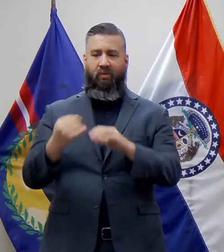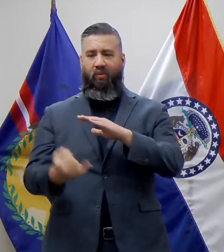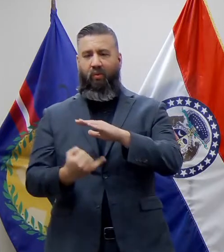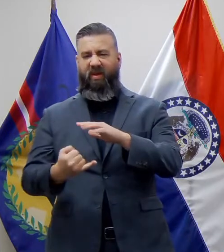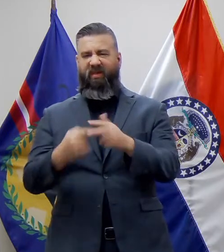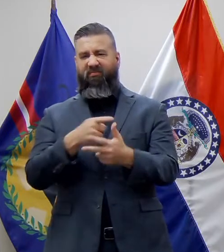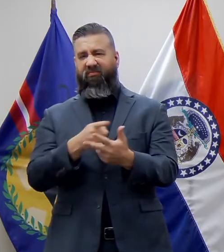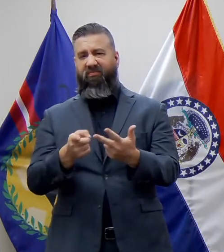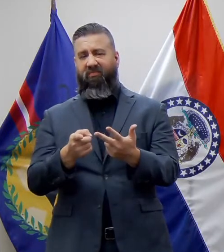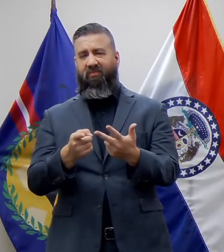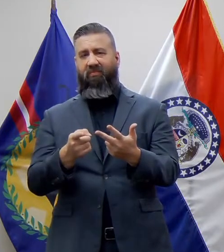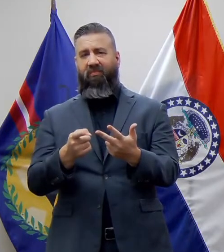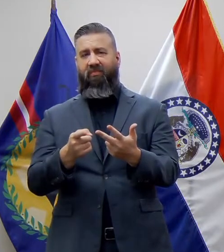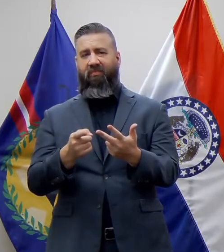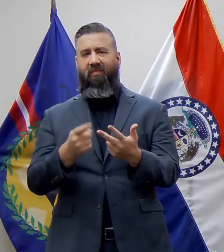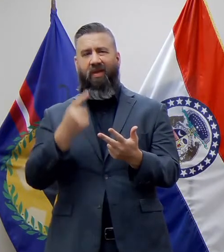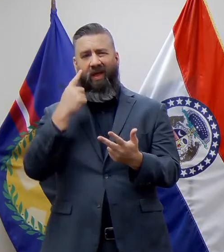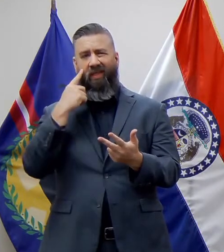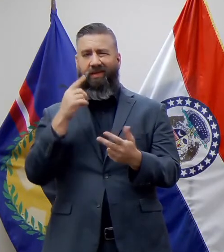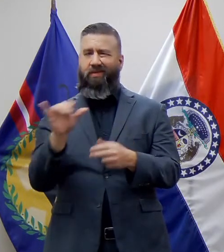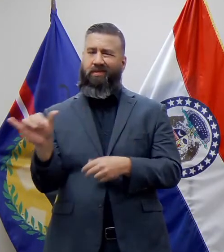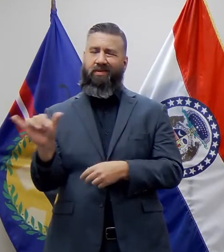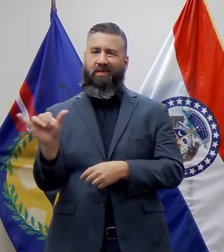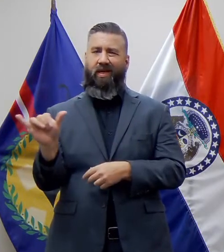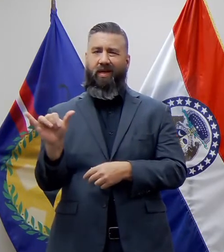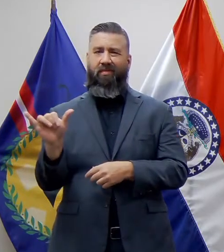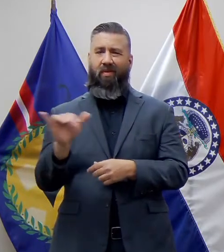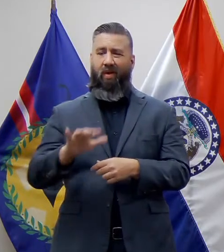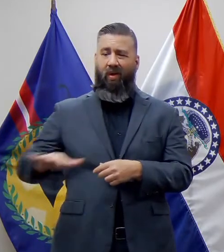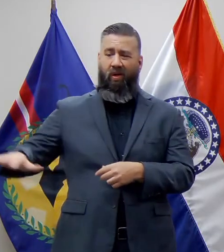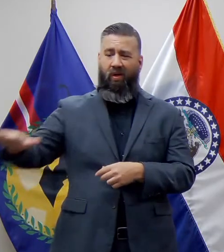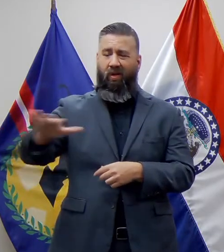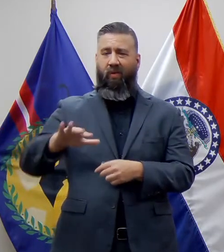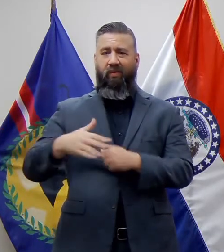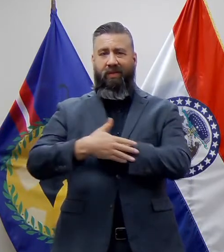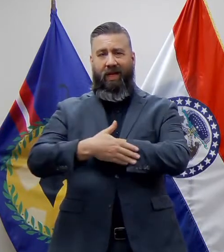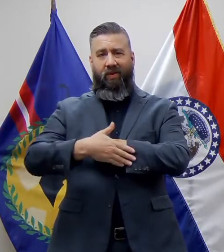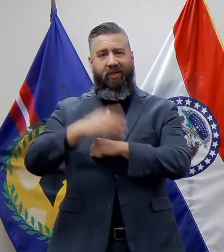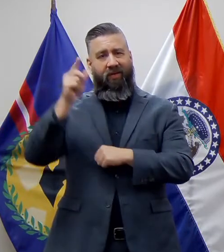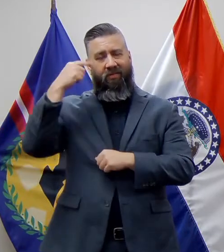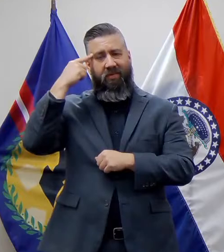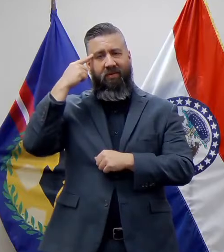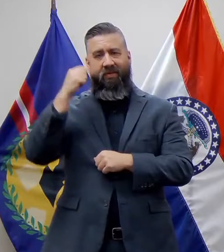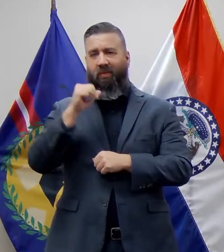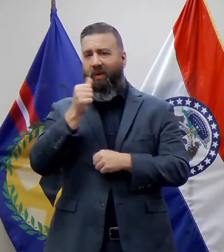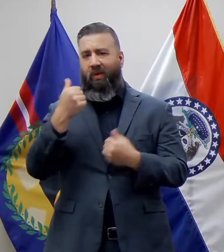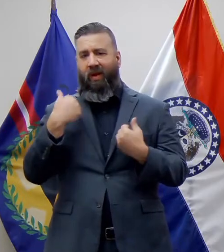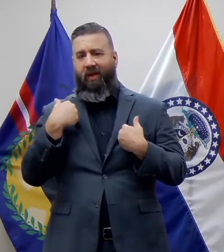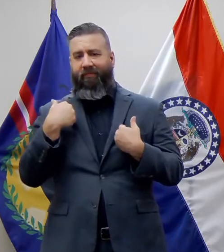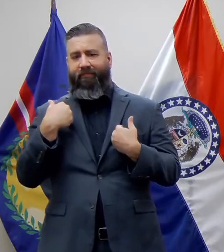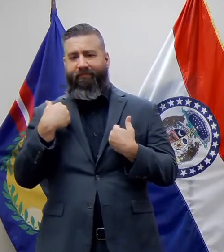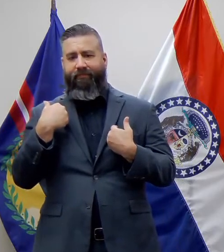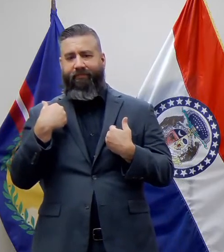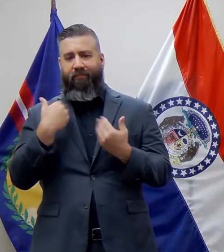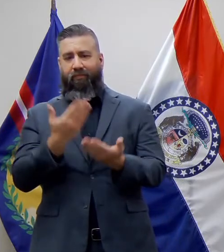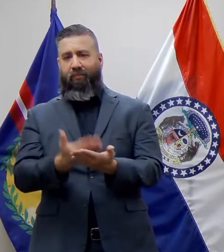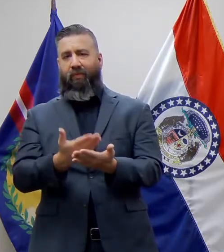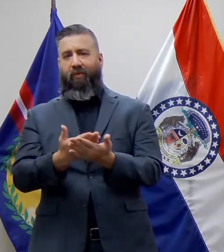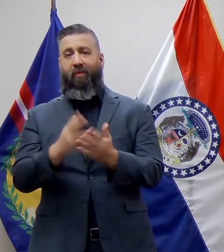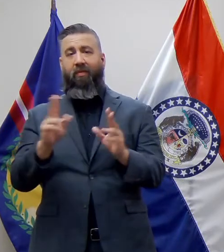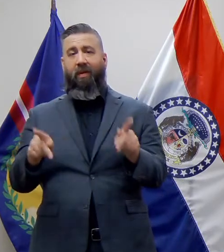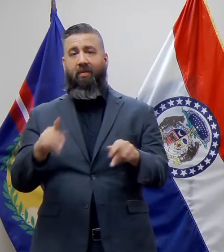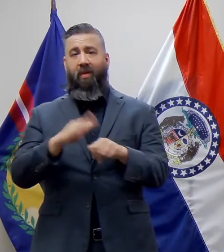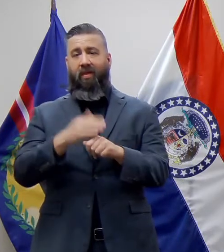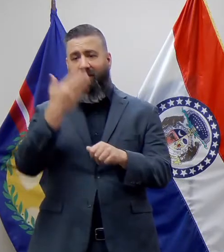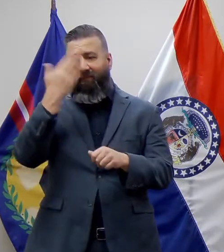COVID, what that looks like. I think it's the same throughout county government. We don't have any indication that our folks that are